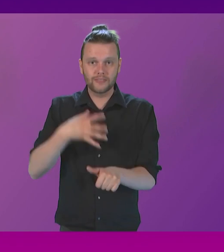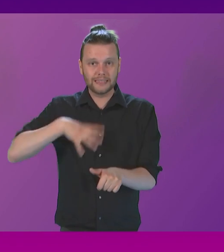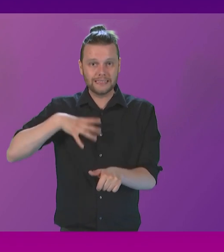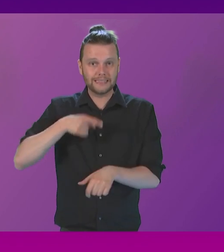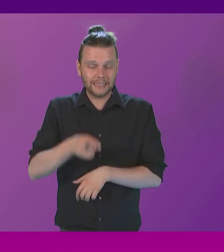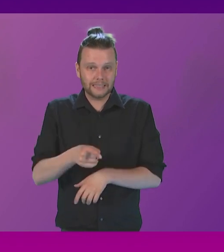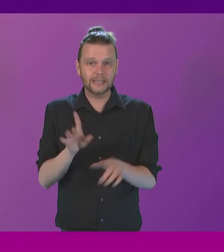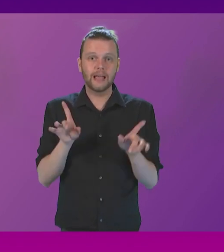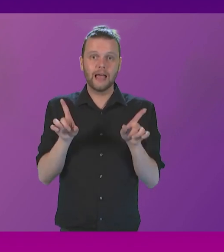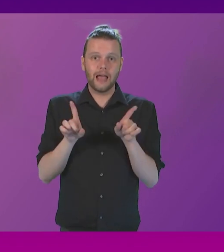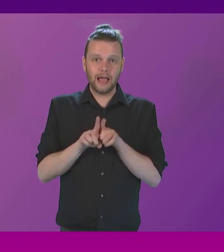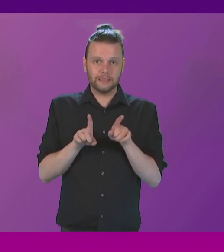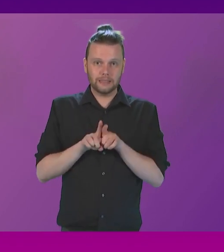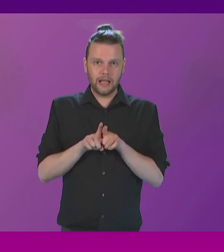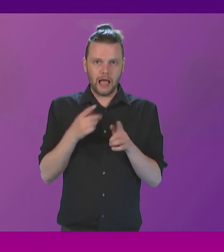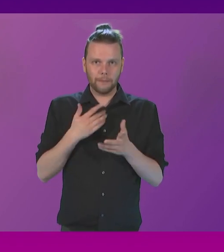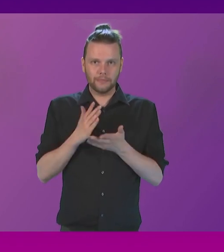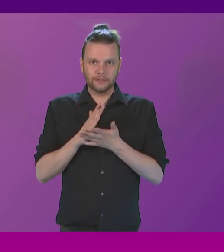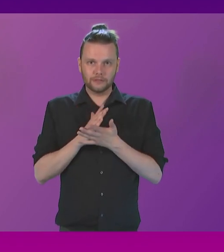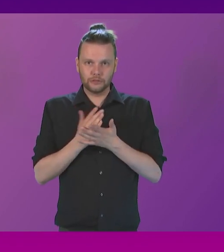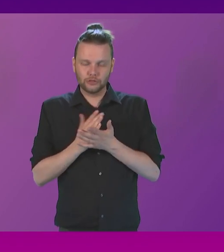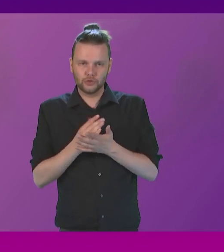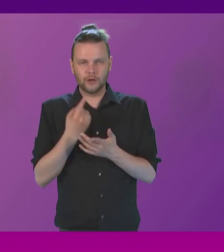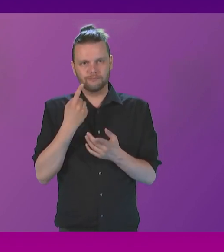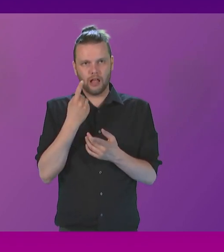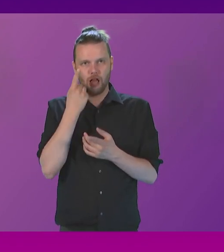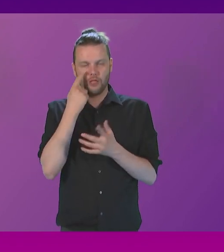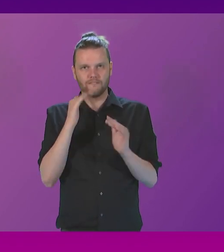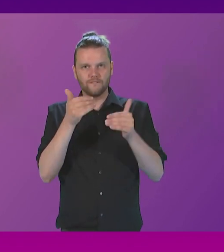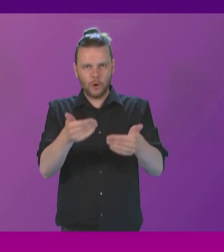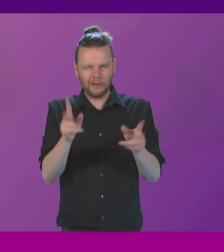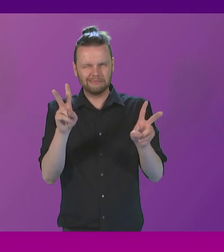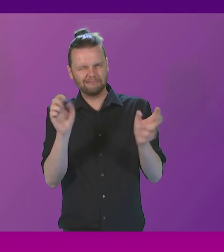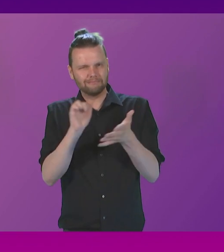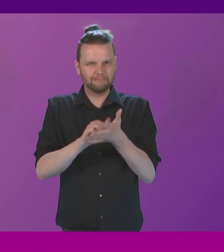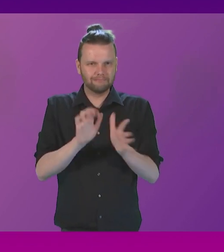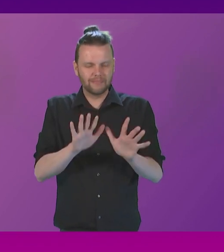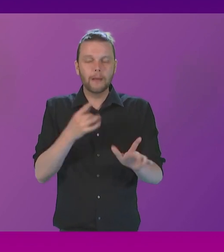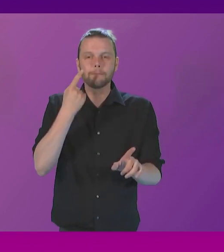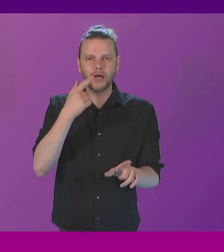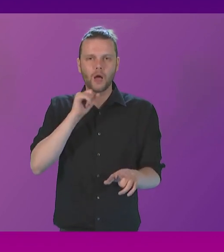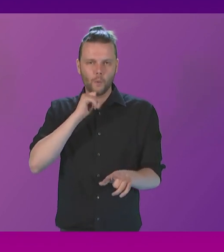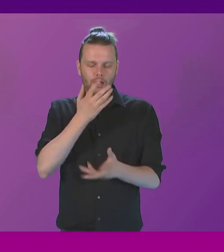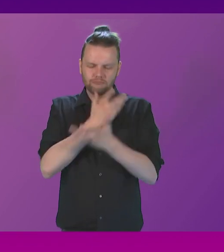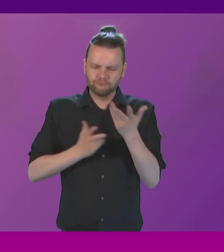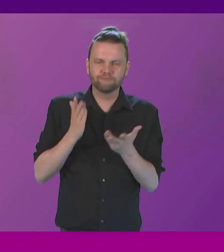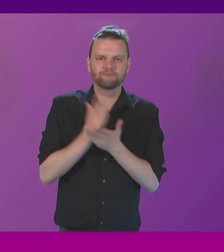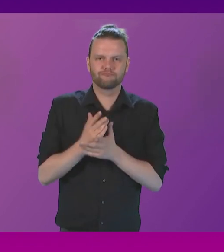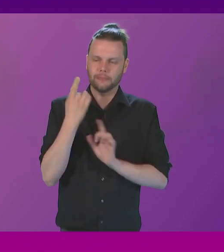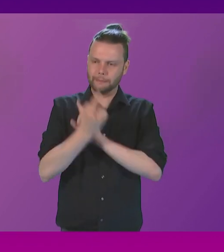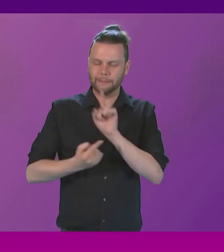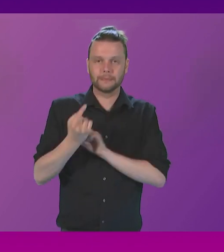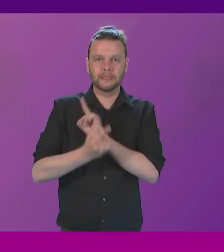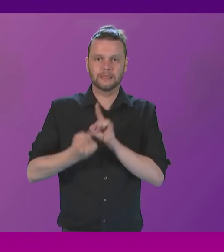it. And I'm not sure if I forward is the correct word, but I will ensure that we have a meeting